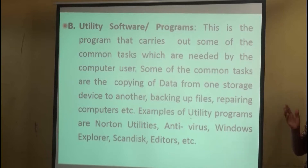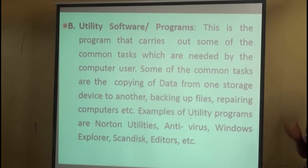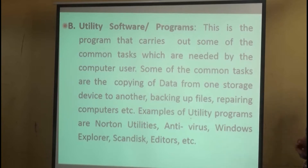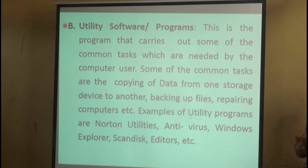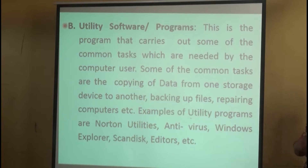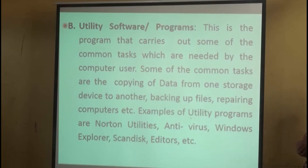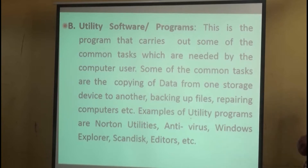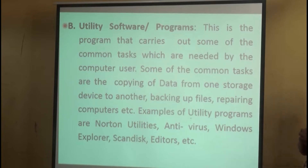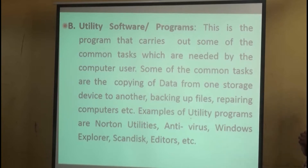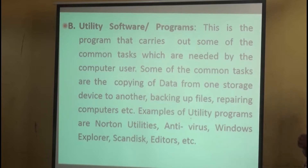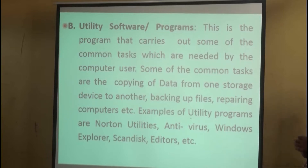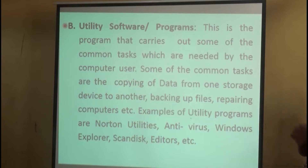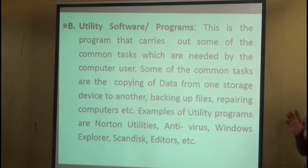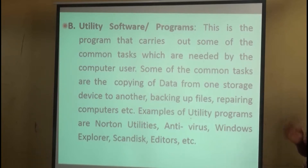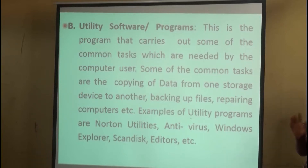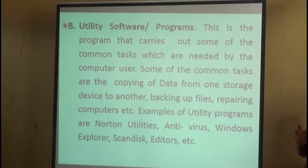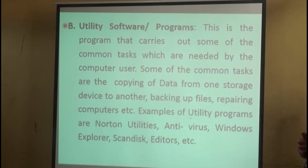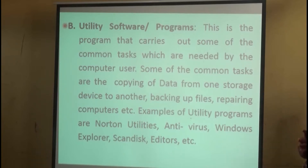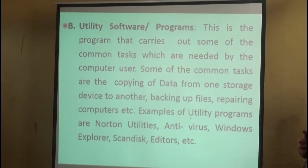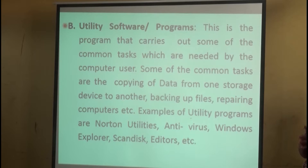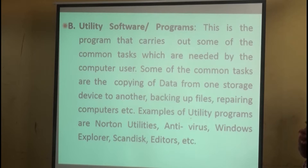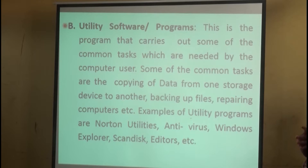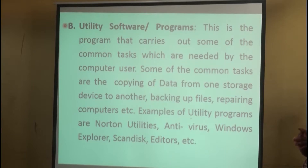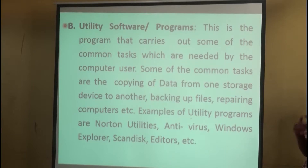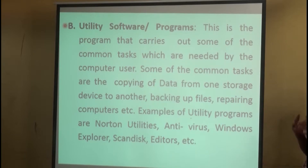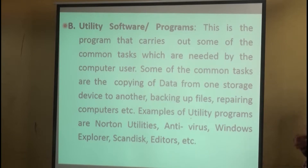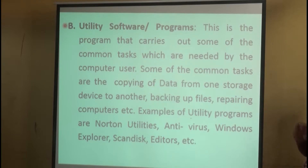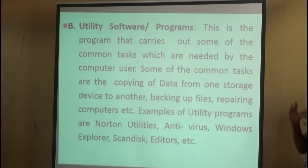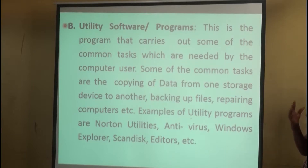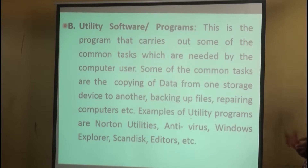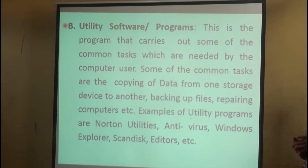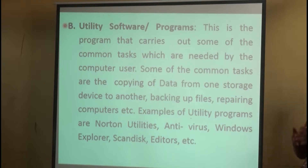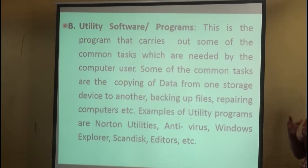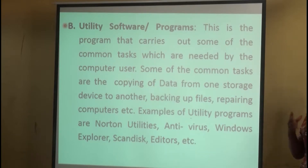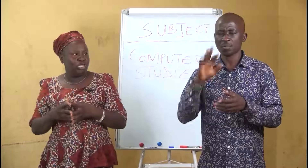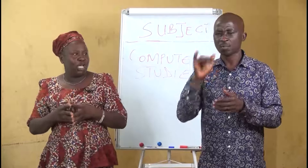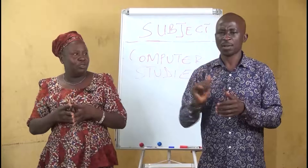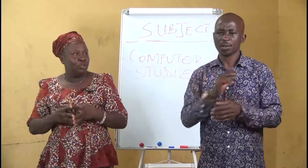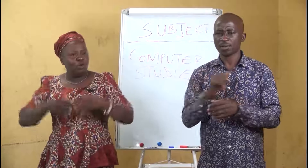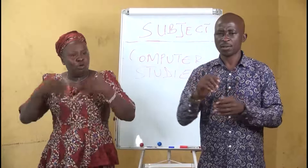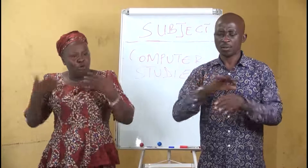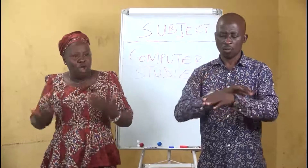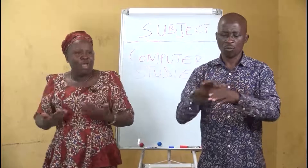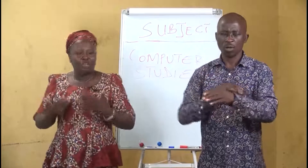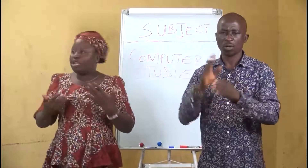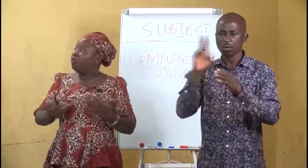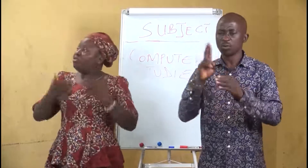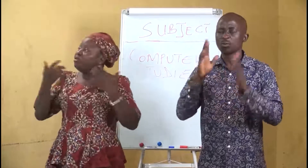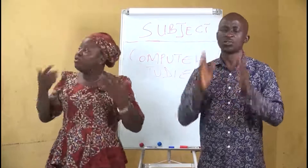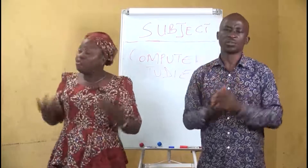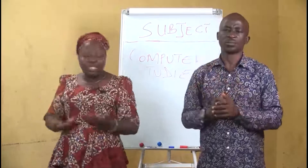program that carries out some of the common tasks which are needed by the computer user. When we are